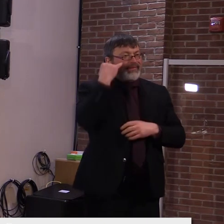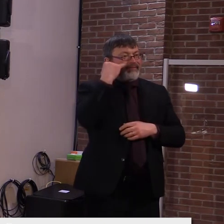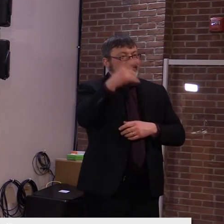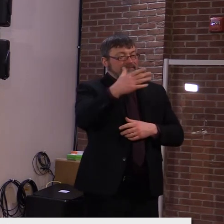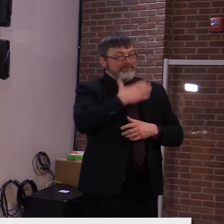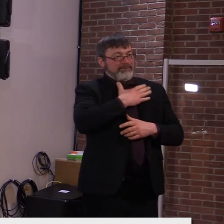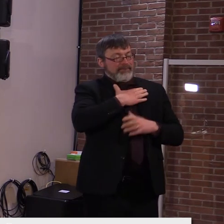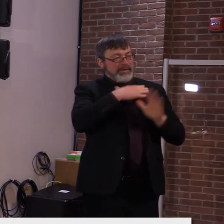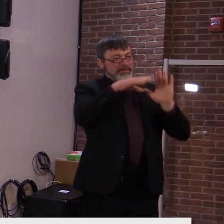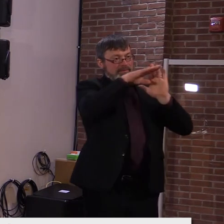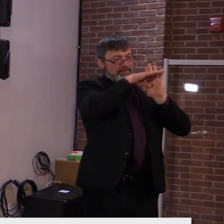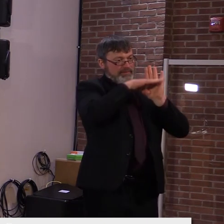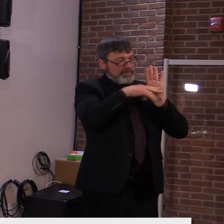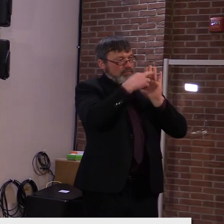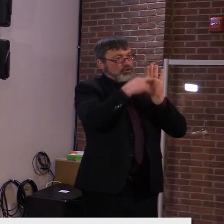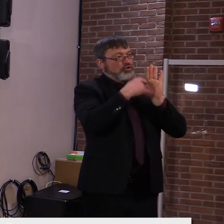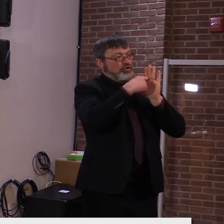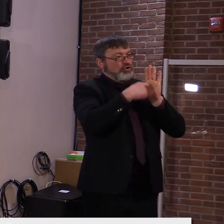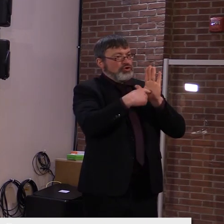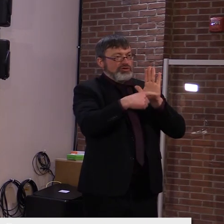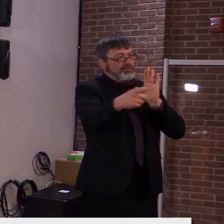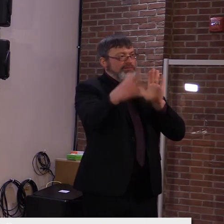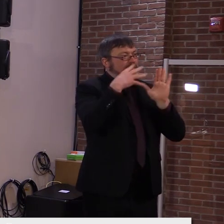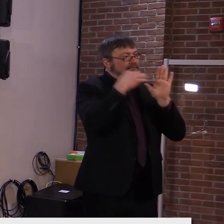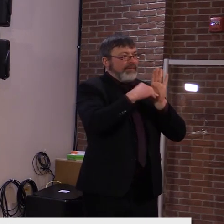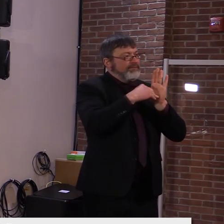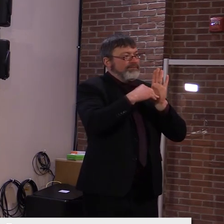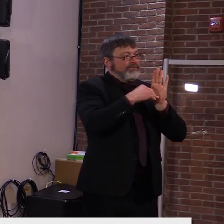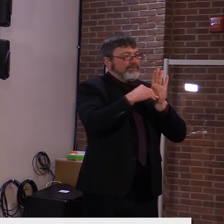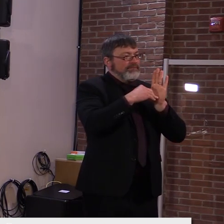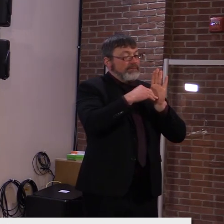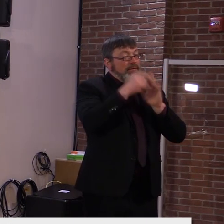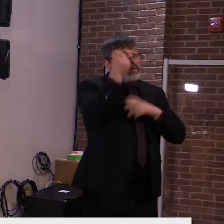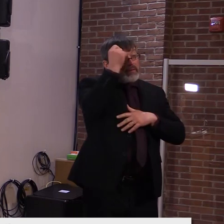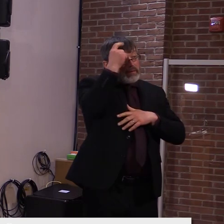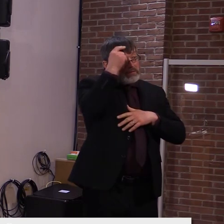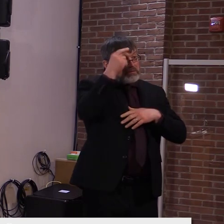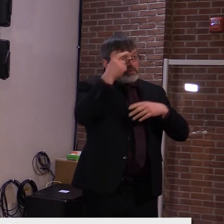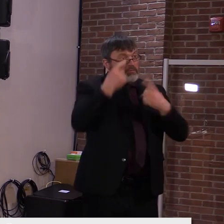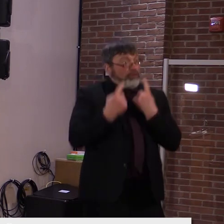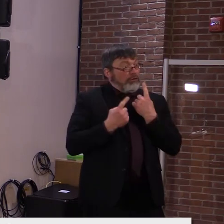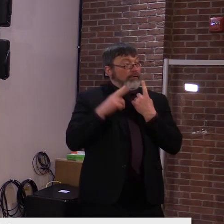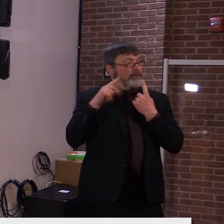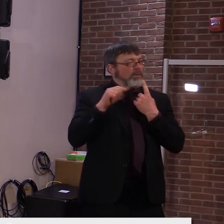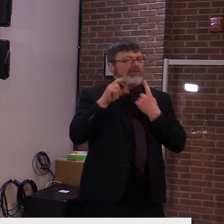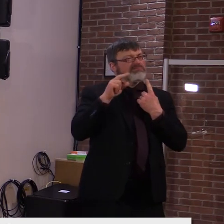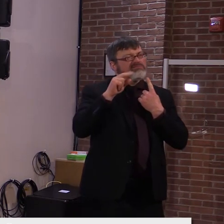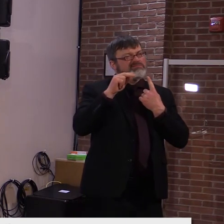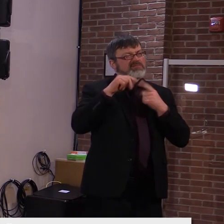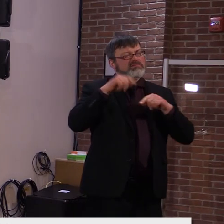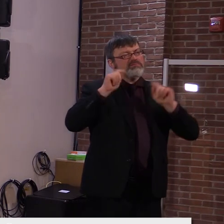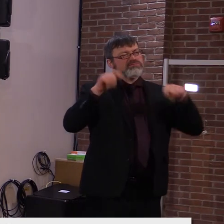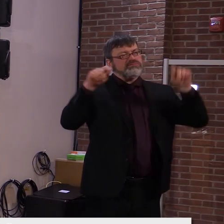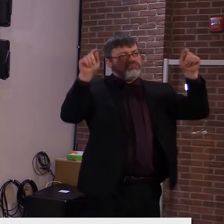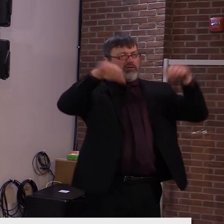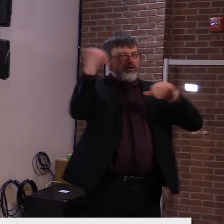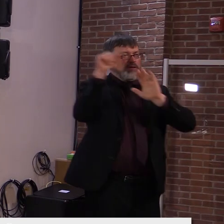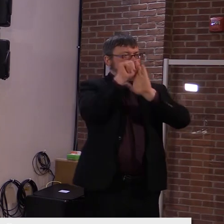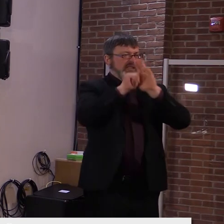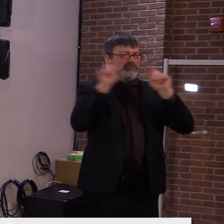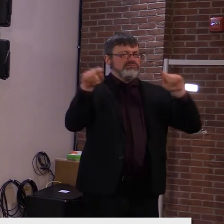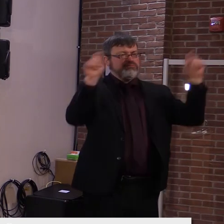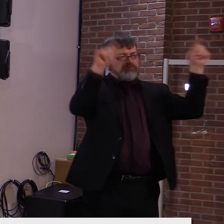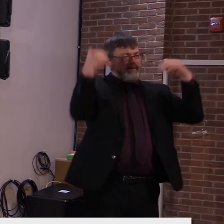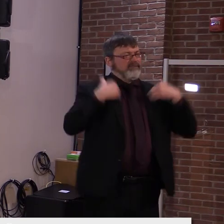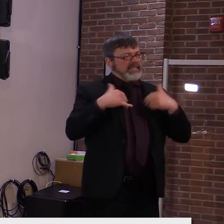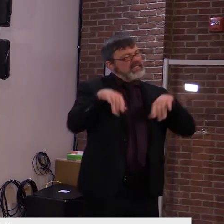countrywide problem in that we can't integrate what is going on as smoothly as we can,